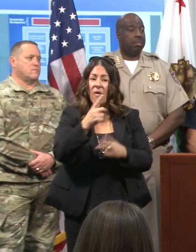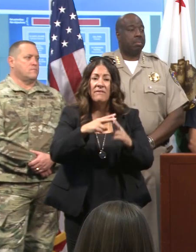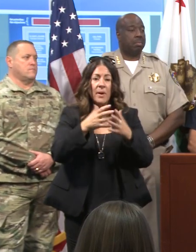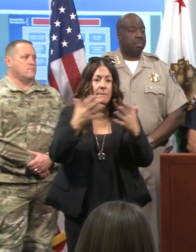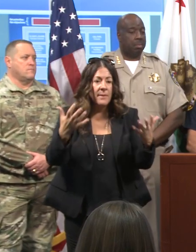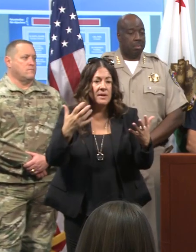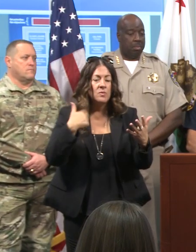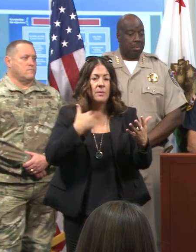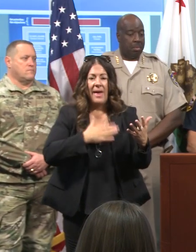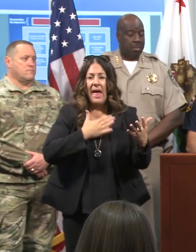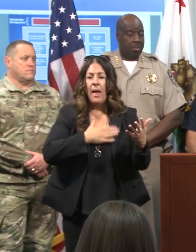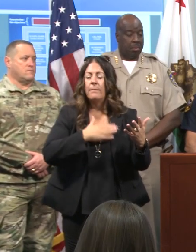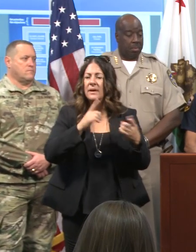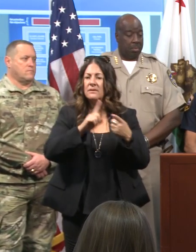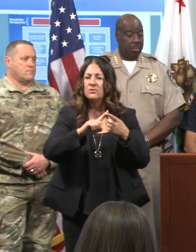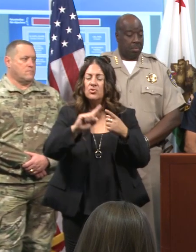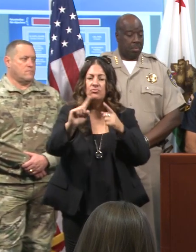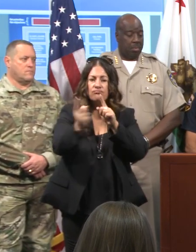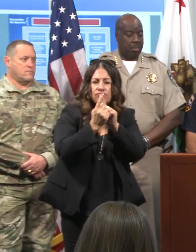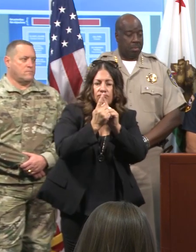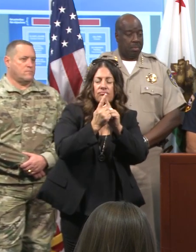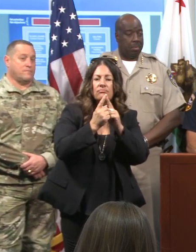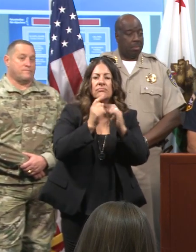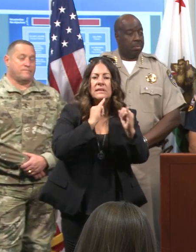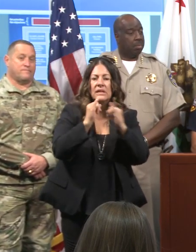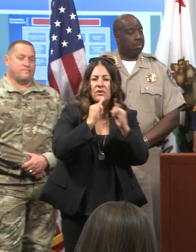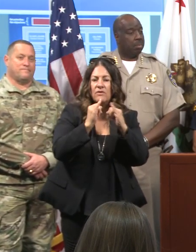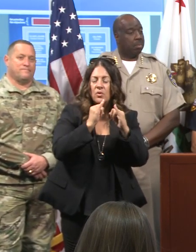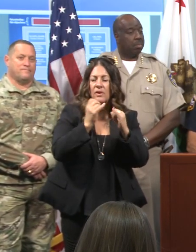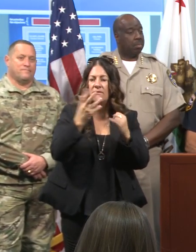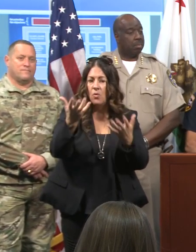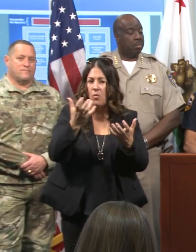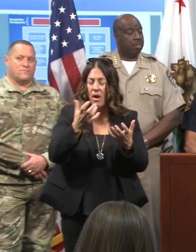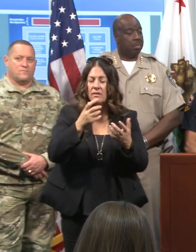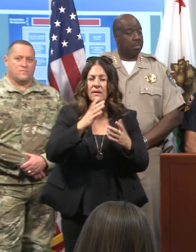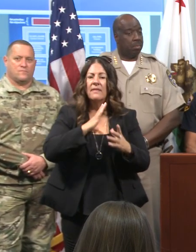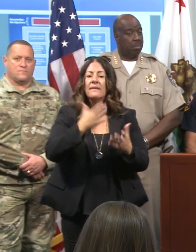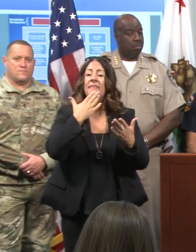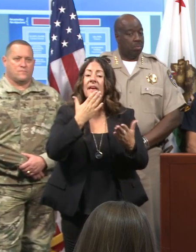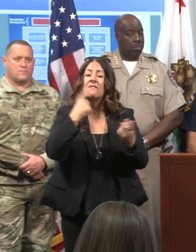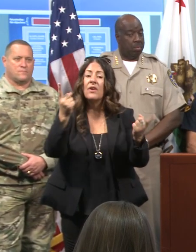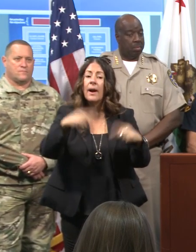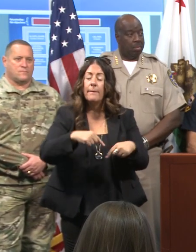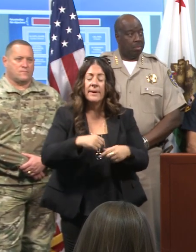happy to answer any individual interviews as necessary. Thanks for coming today, folks. Thank you.